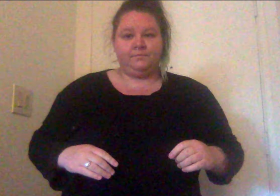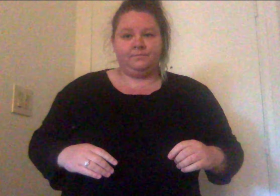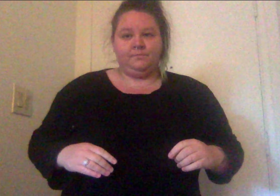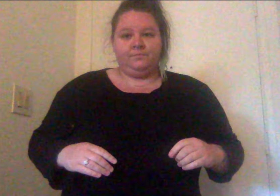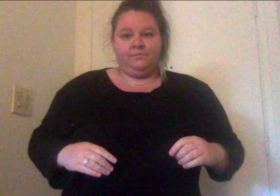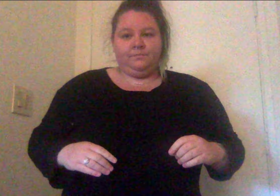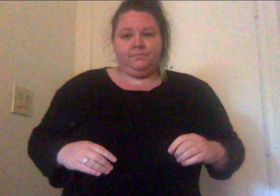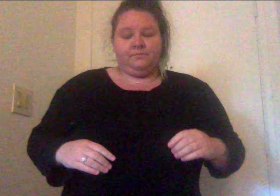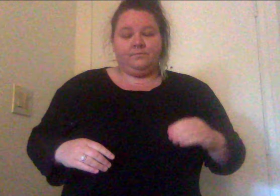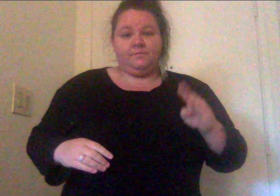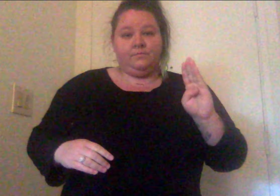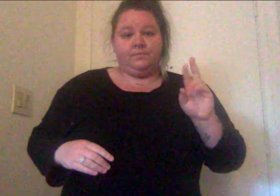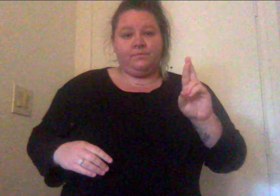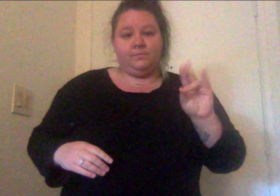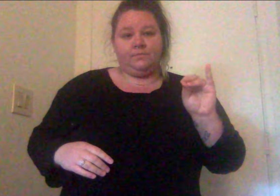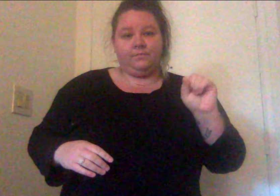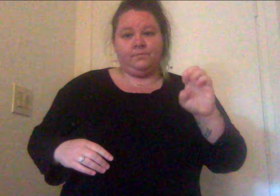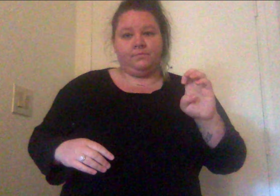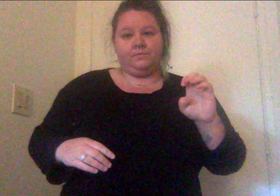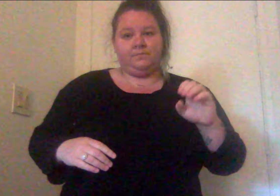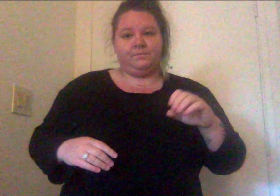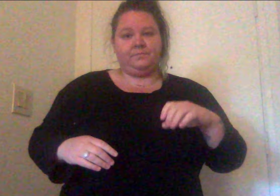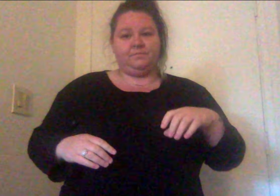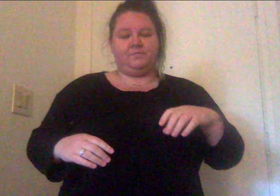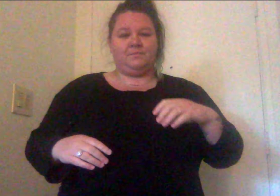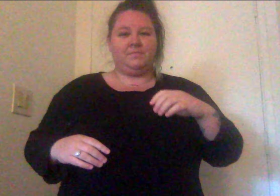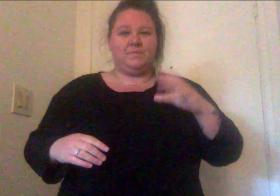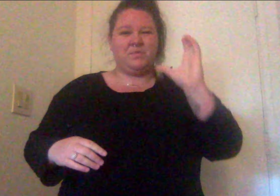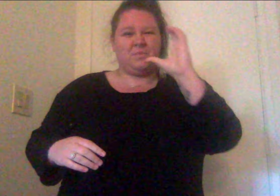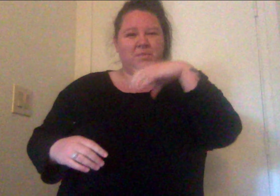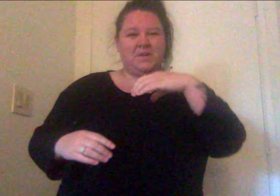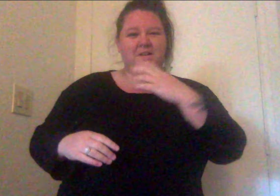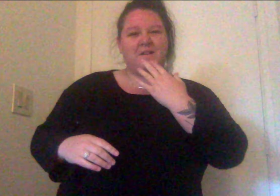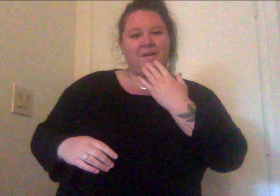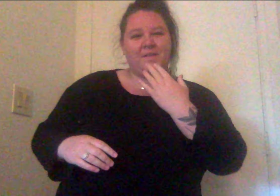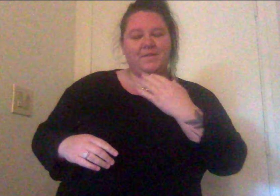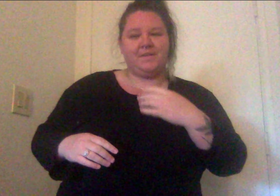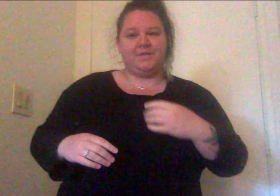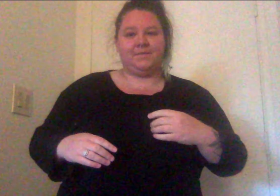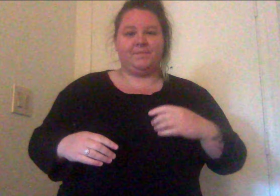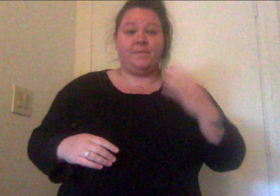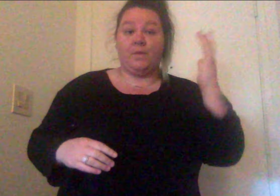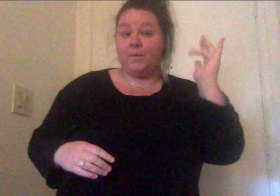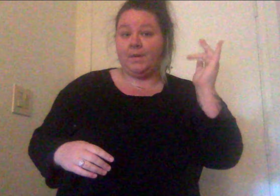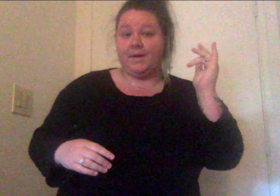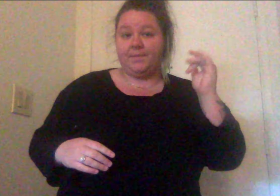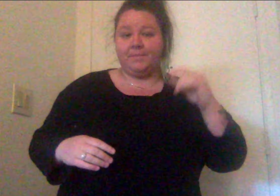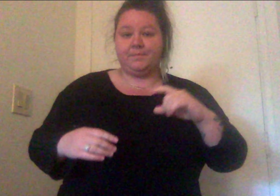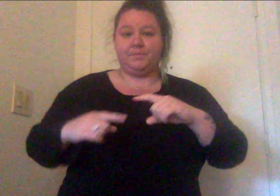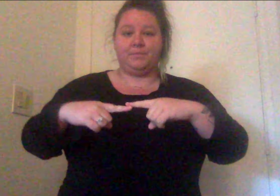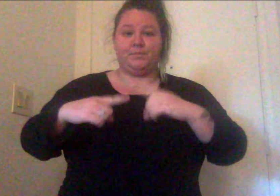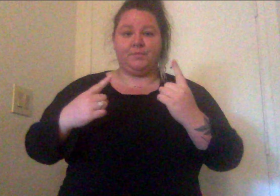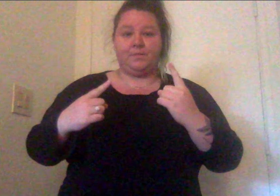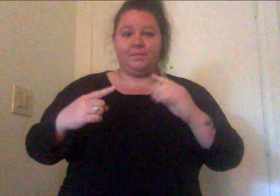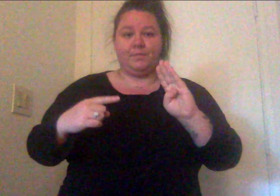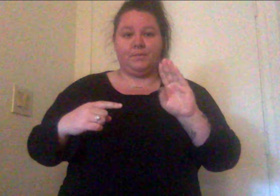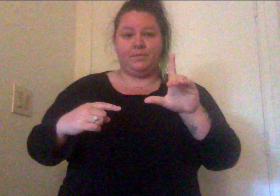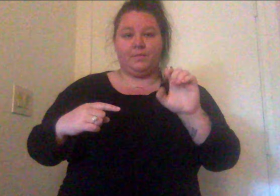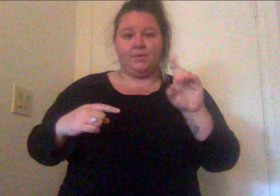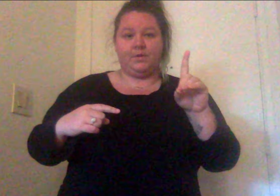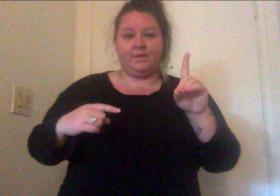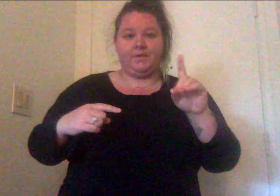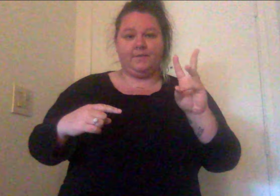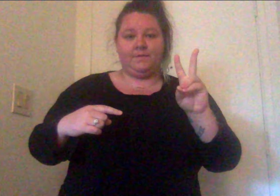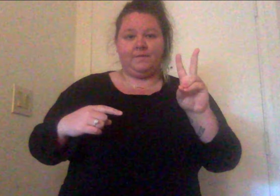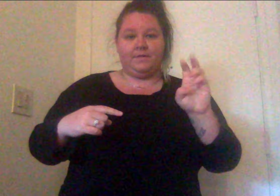what a bruise is a discoloration that forms because there's broken blood vessels underneath the skin that have bled underneath the skin